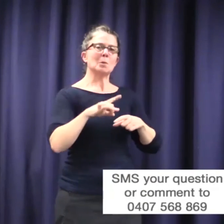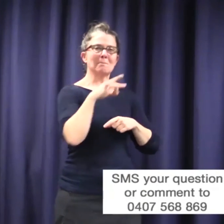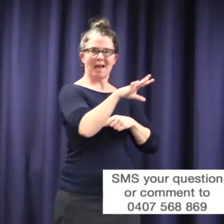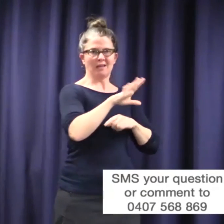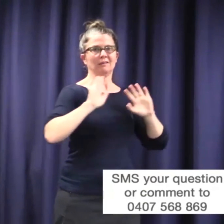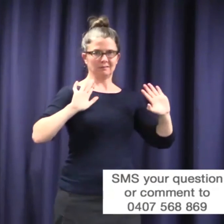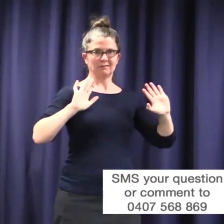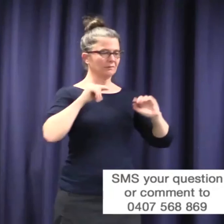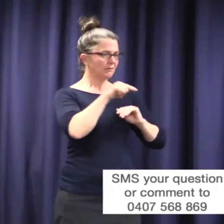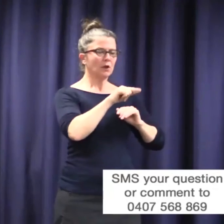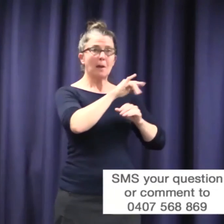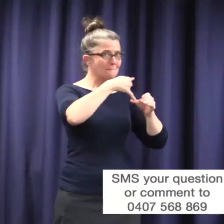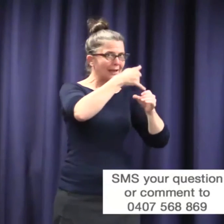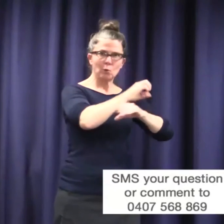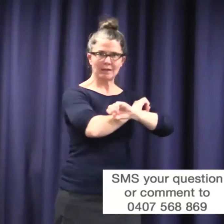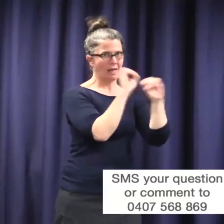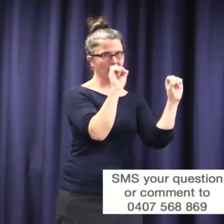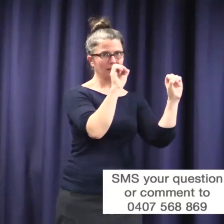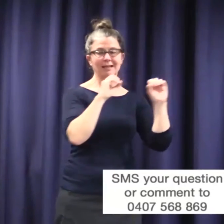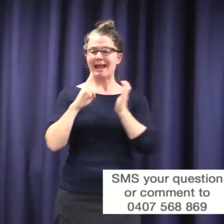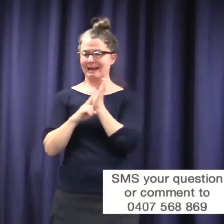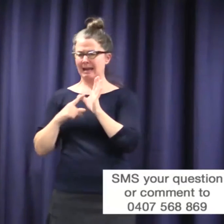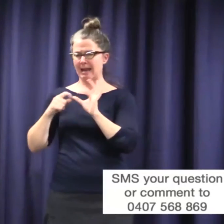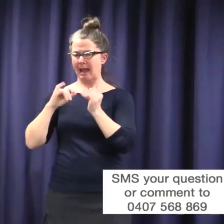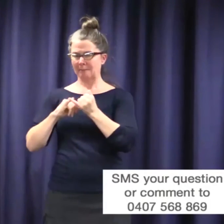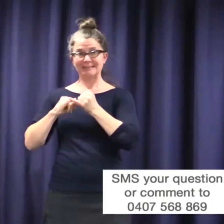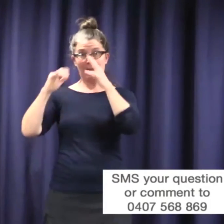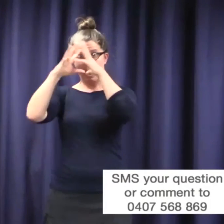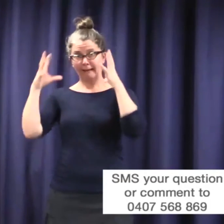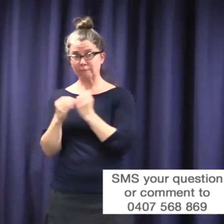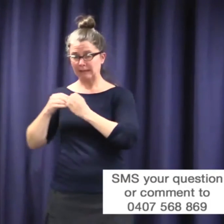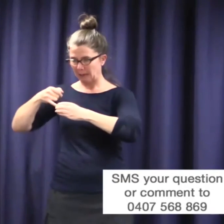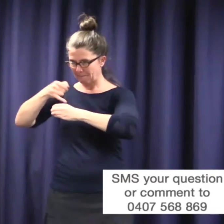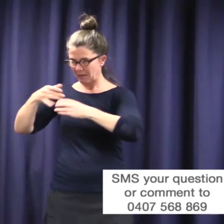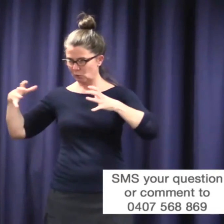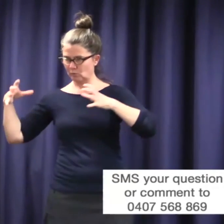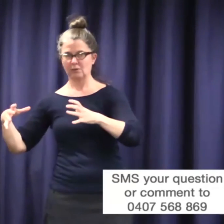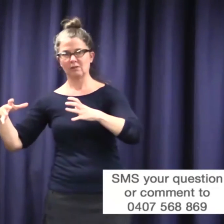medical. NABS is purely medical interpreting. Everything else goes under NICS.